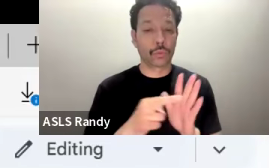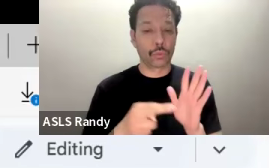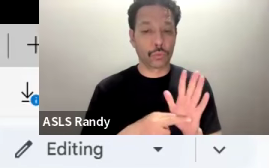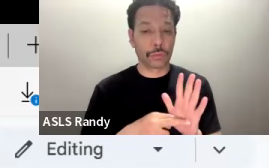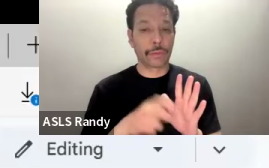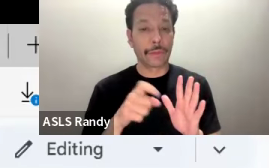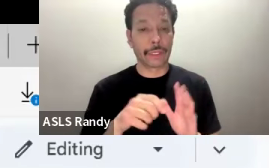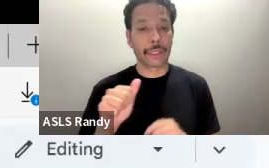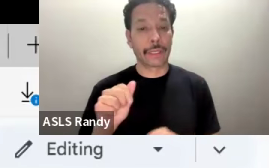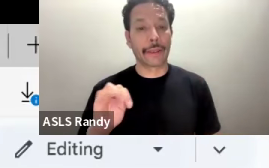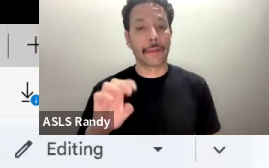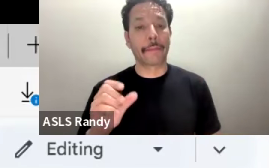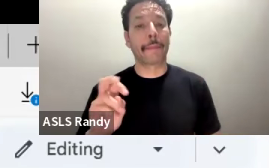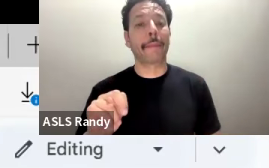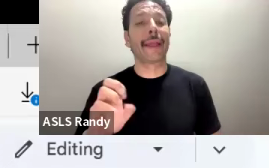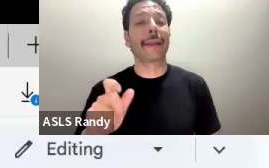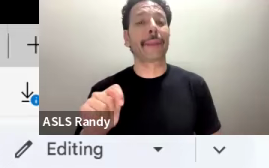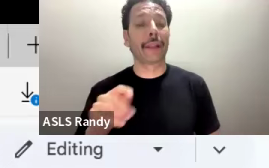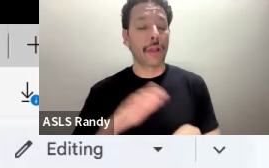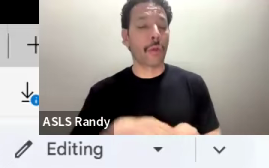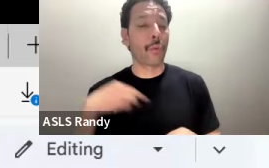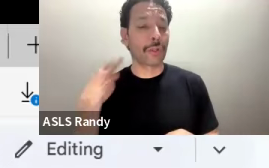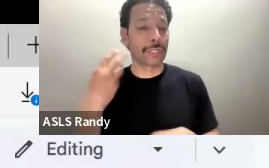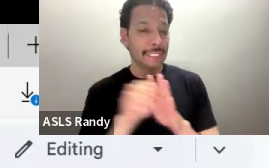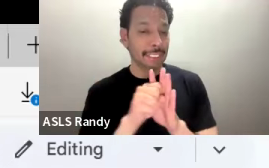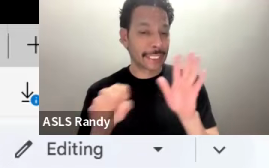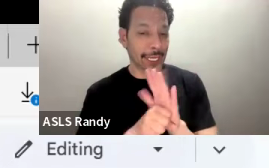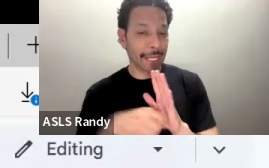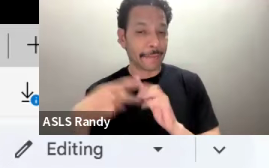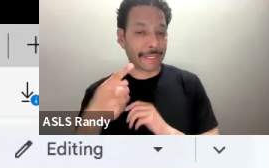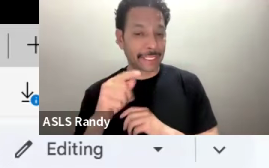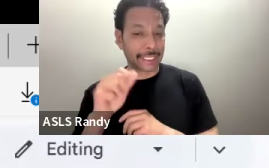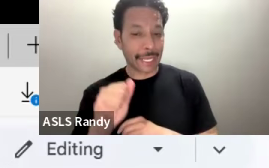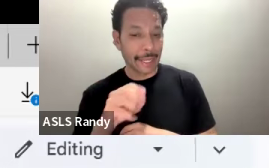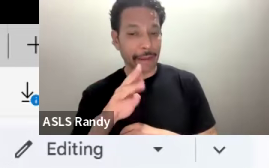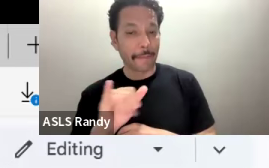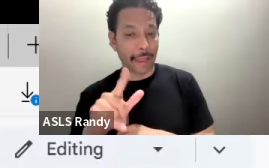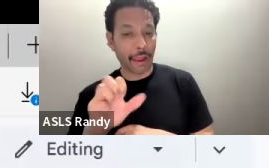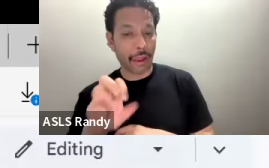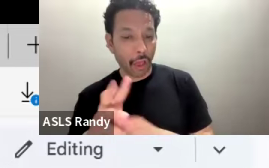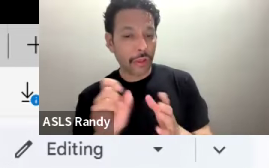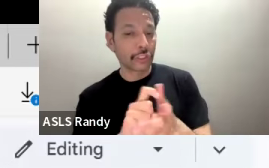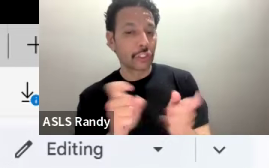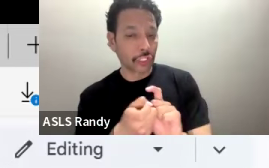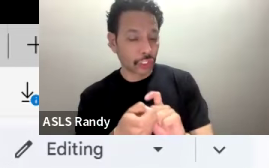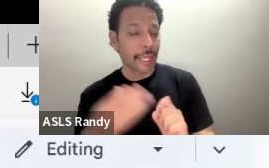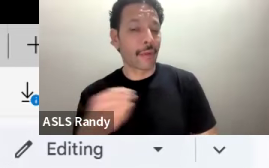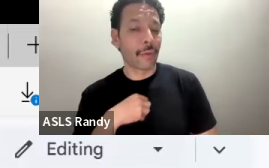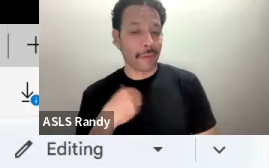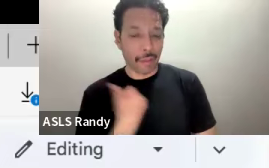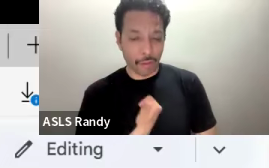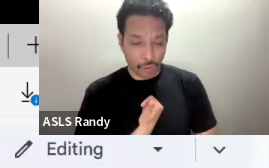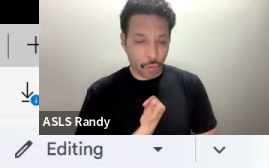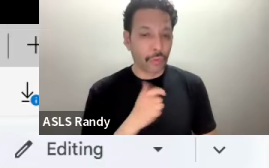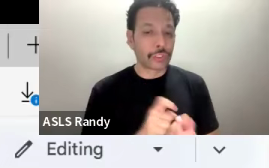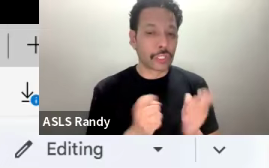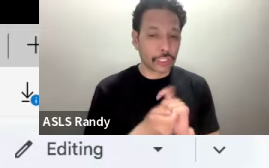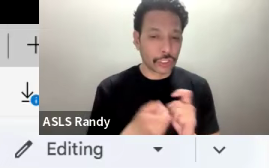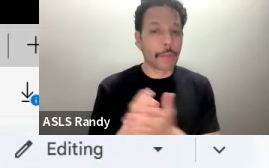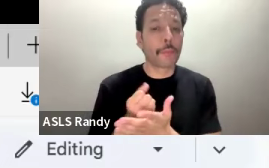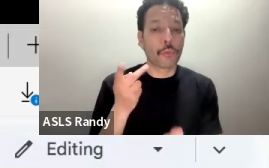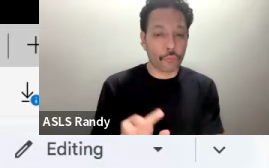amended based on Washington State PTA bylaws changes. And also we made some of our own changes that got